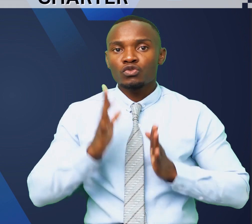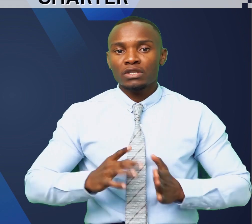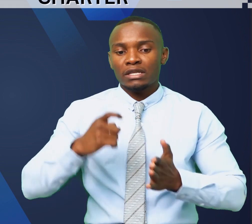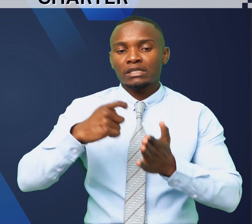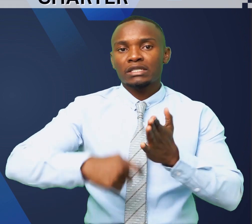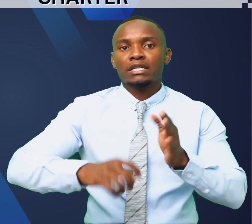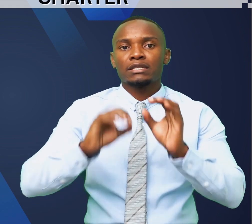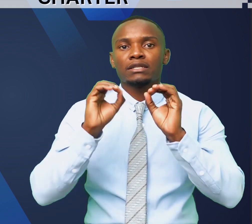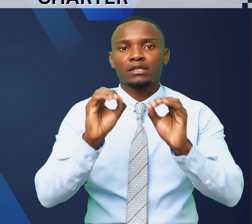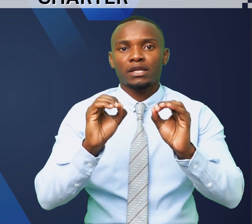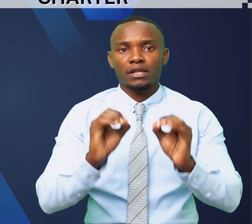nil.